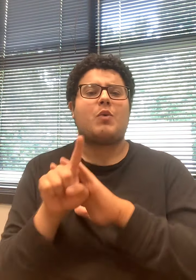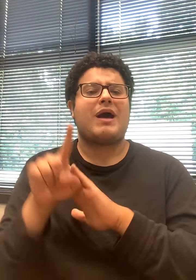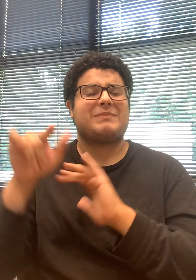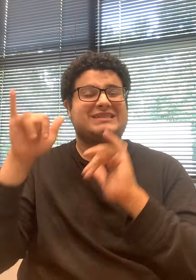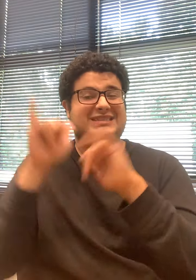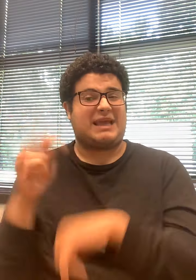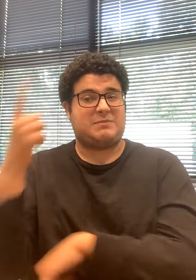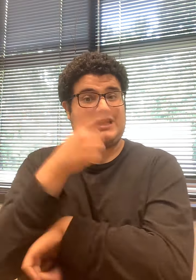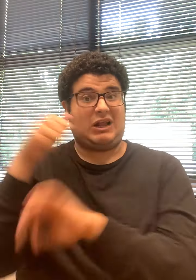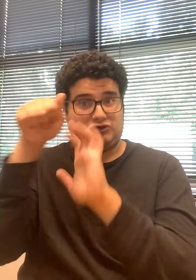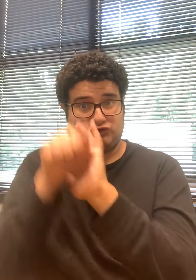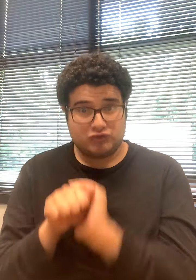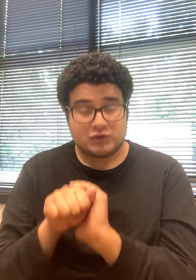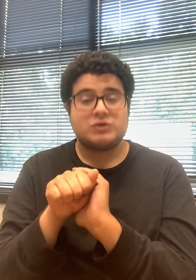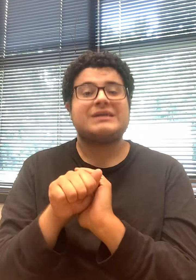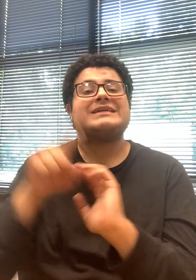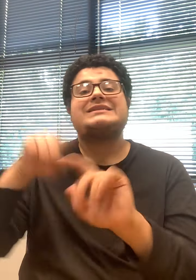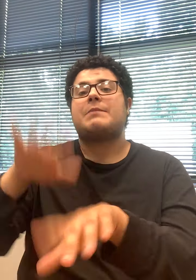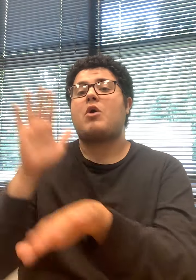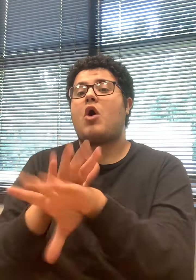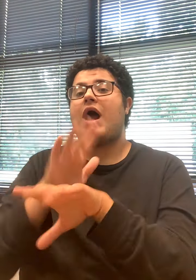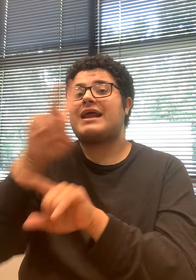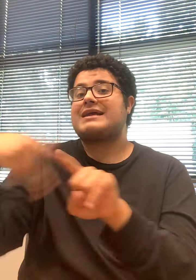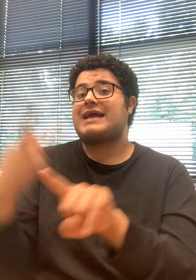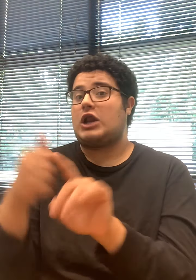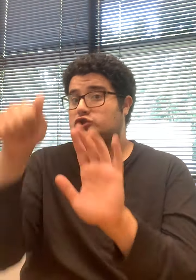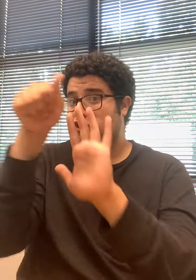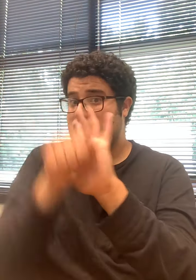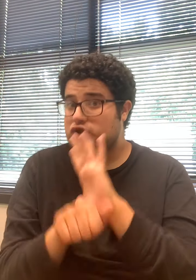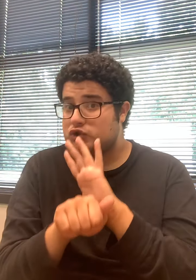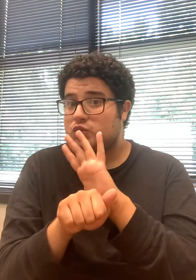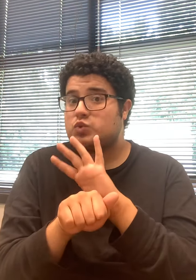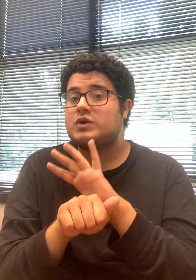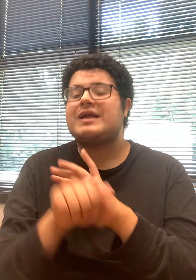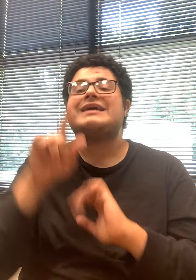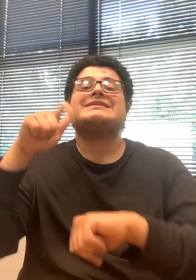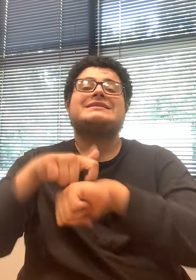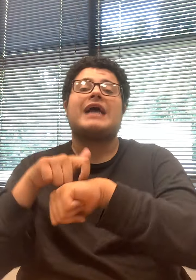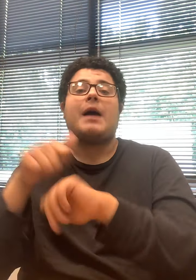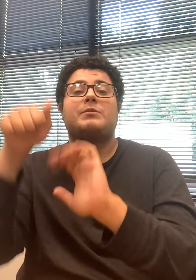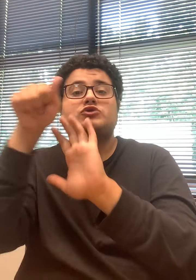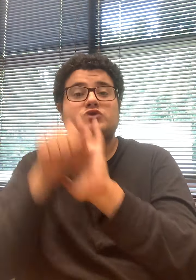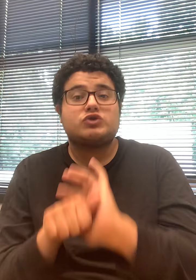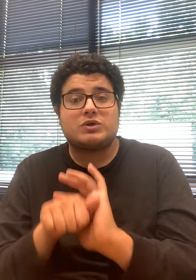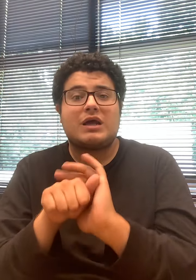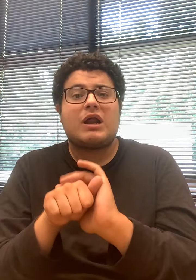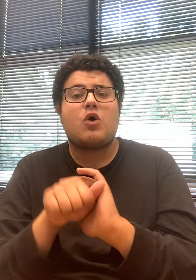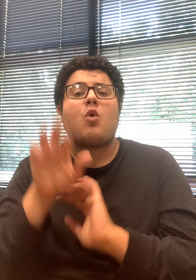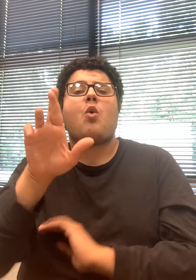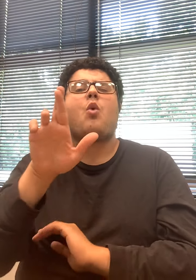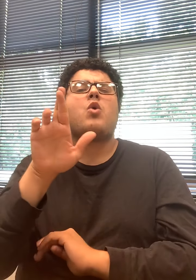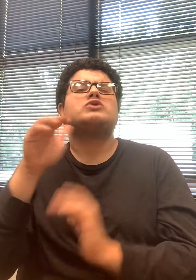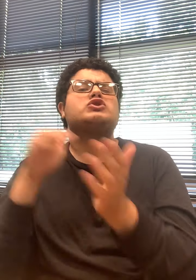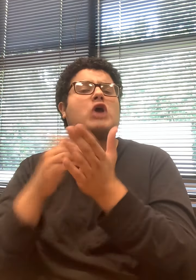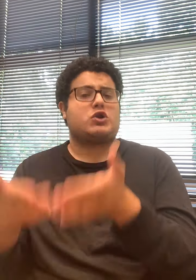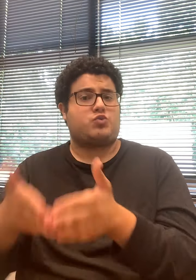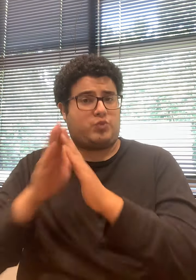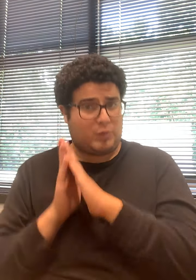of surgery. It depends on the type of surgery you have, the time of day your surgery is, and per your doctor's request. But